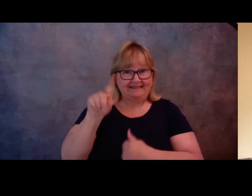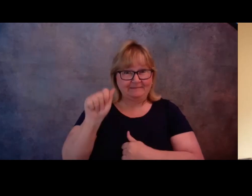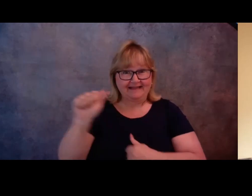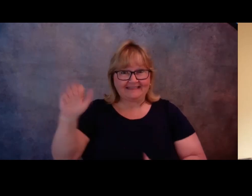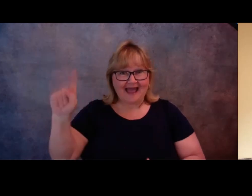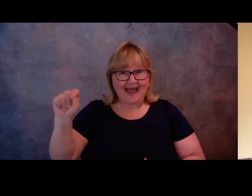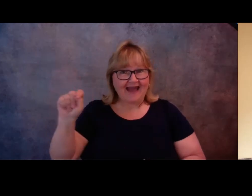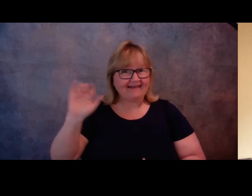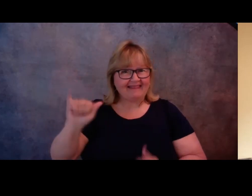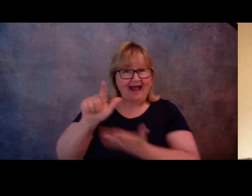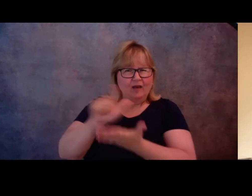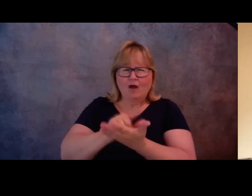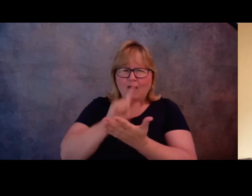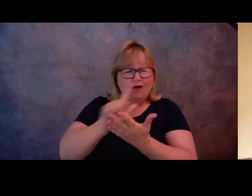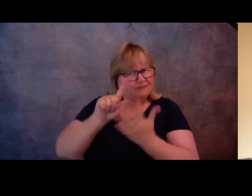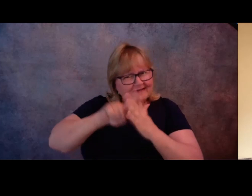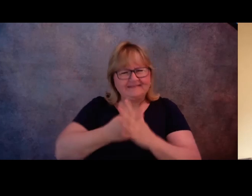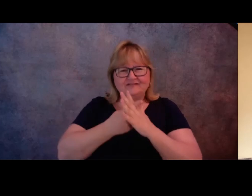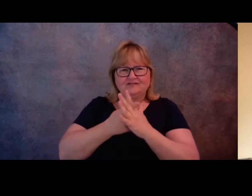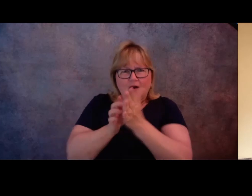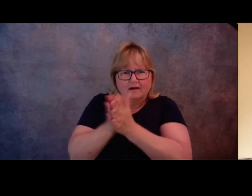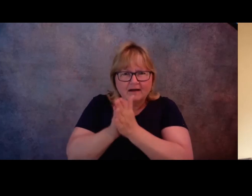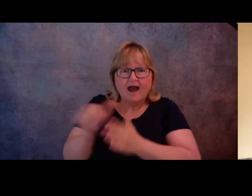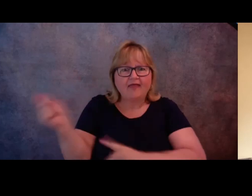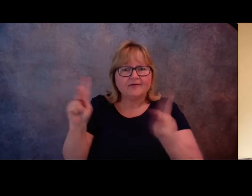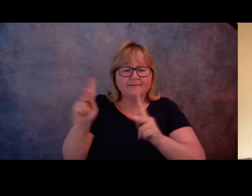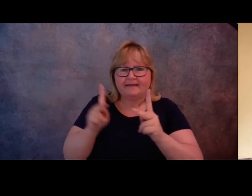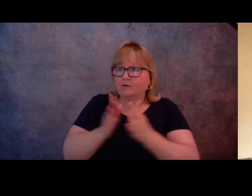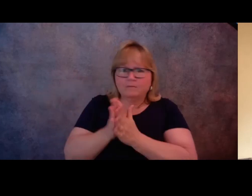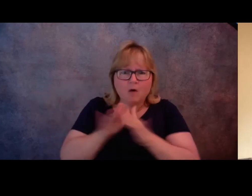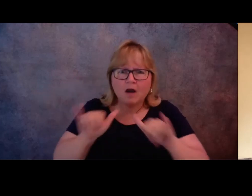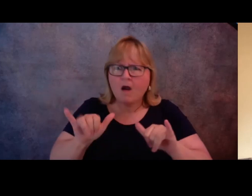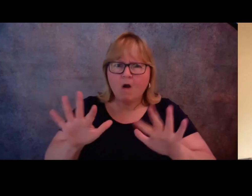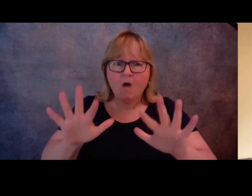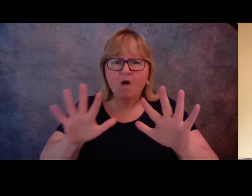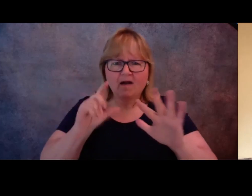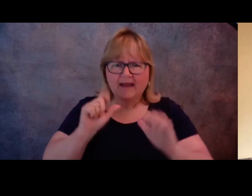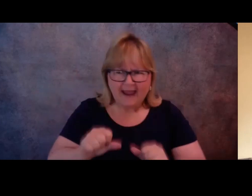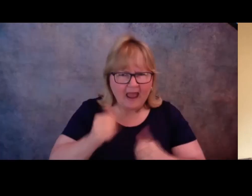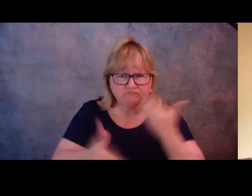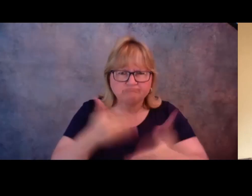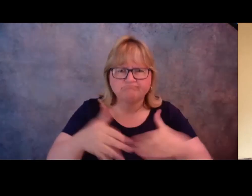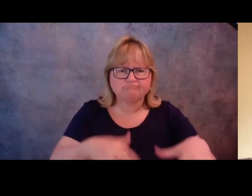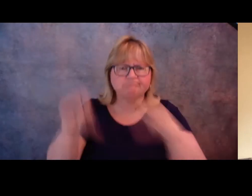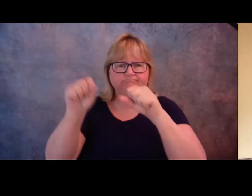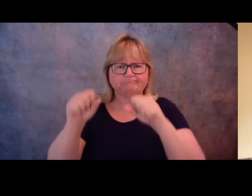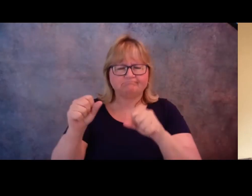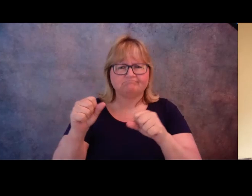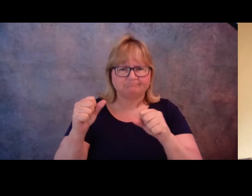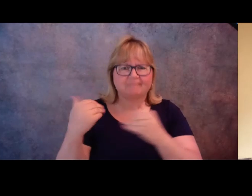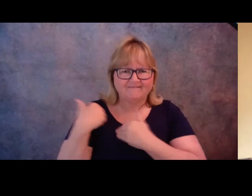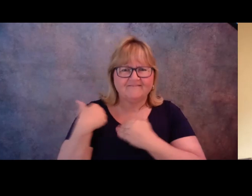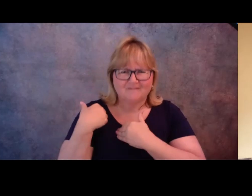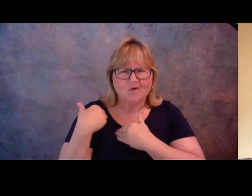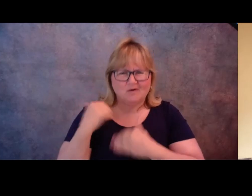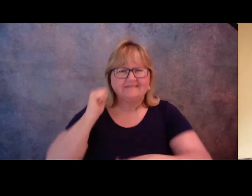for justice and human rights for persons with disabilities. even before the ADA was